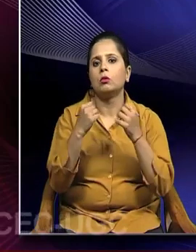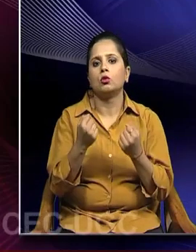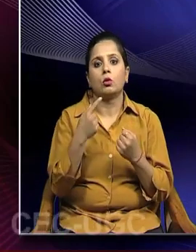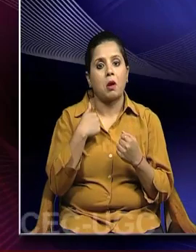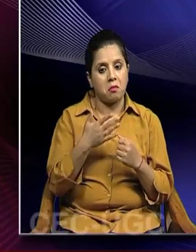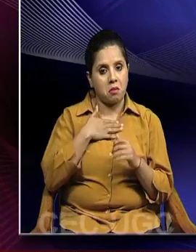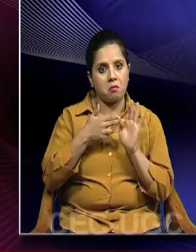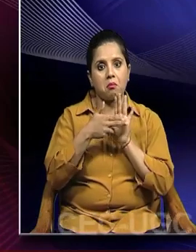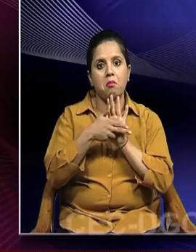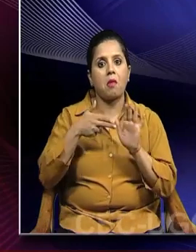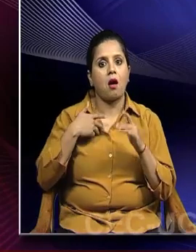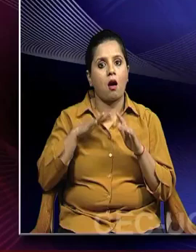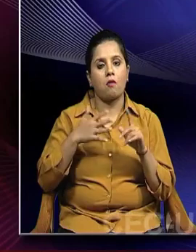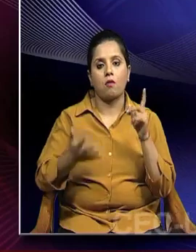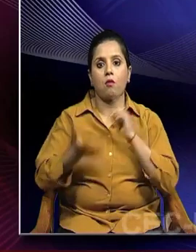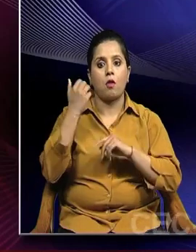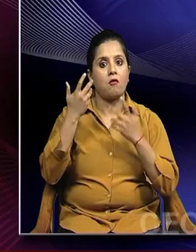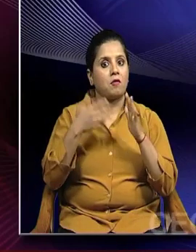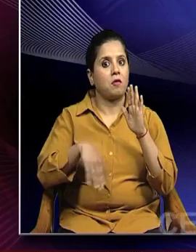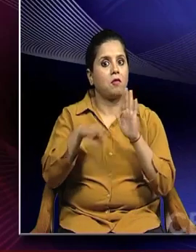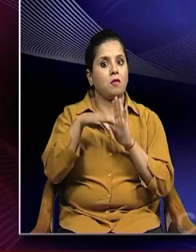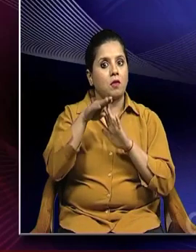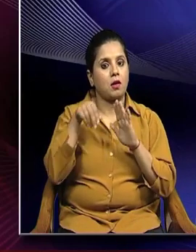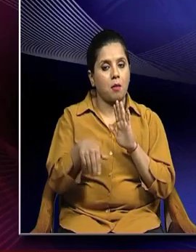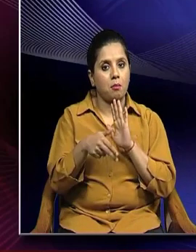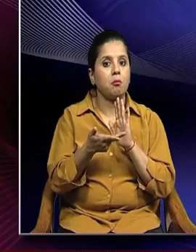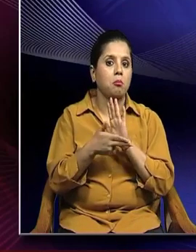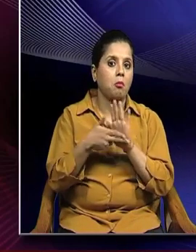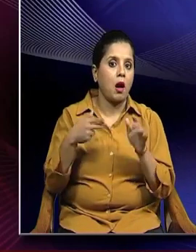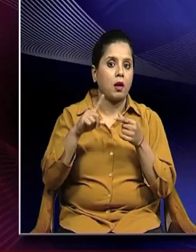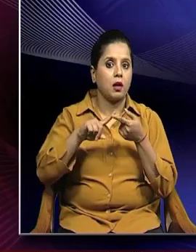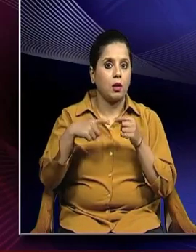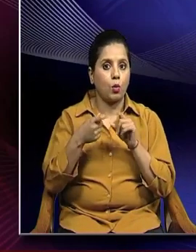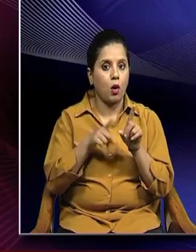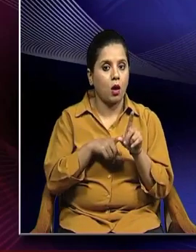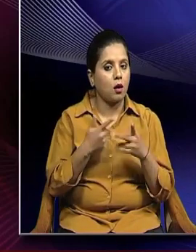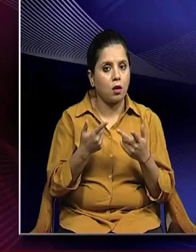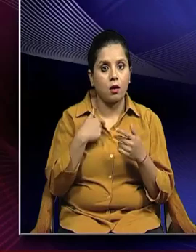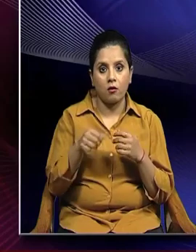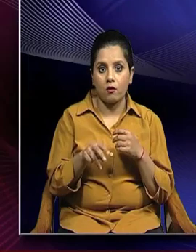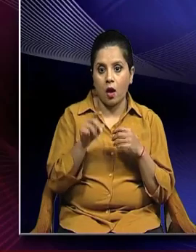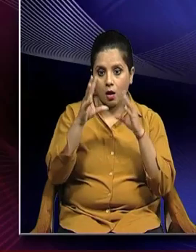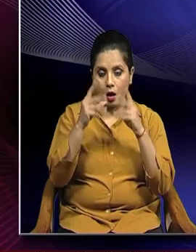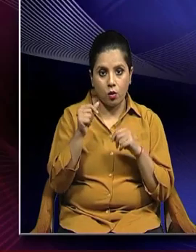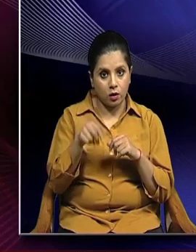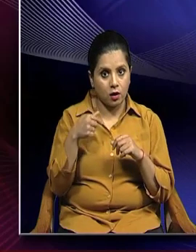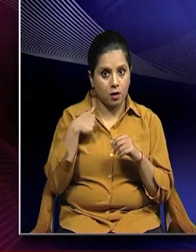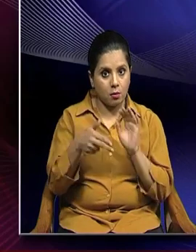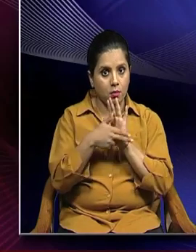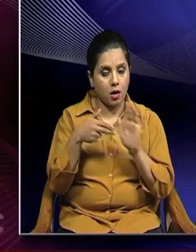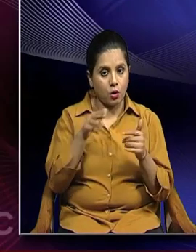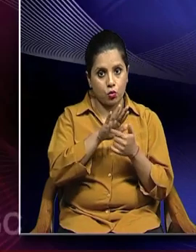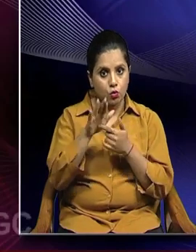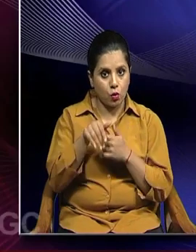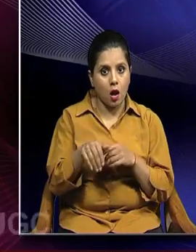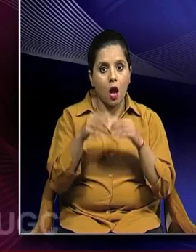brand has now reached to a level of brand equity, that I can do the valuation of my brand and show it in the